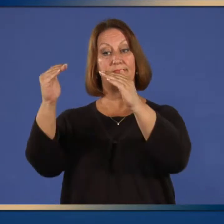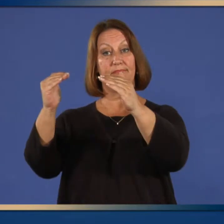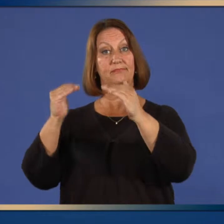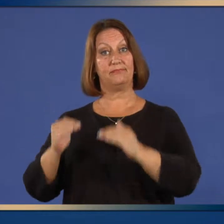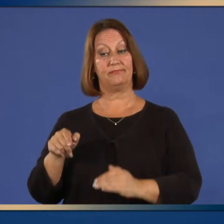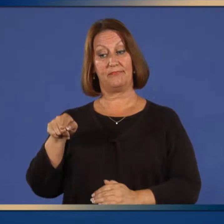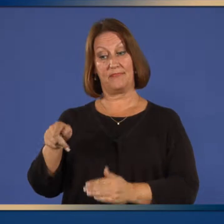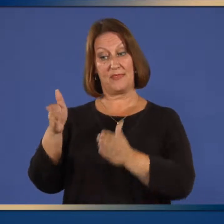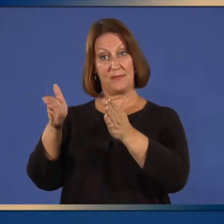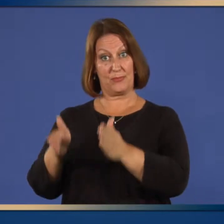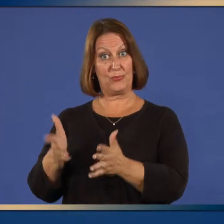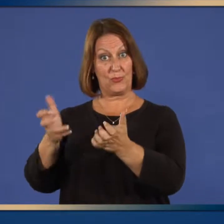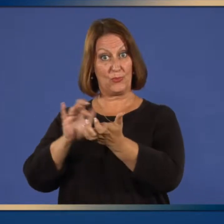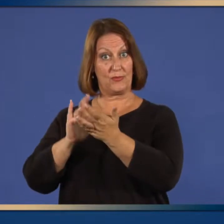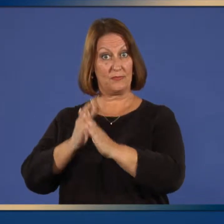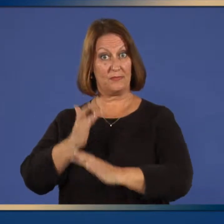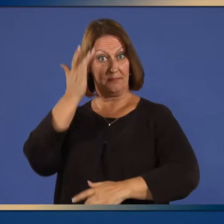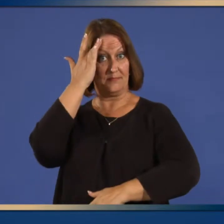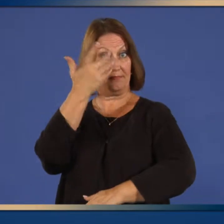Four,